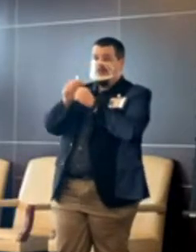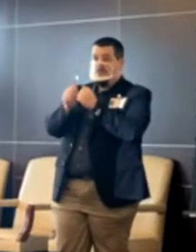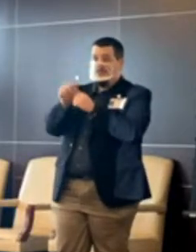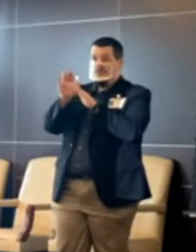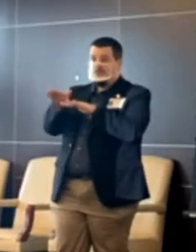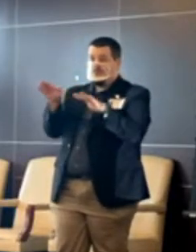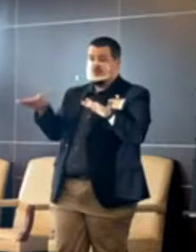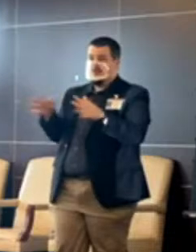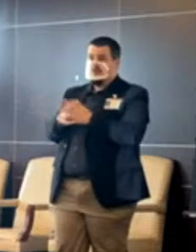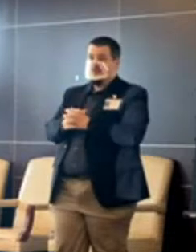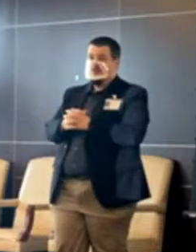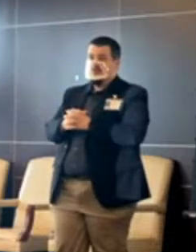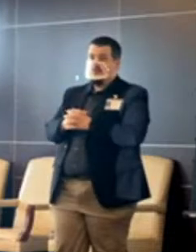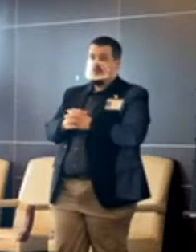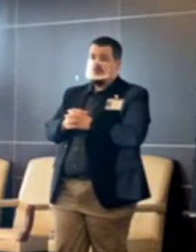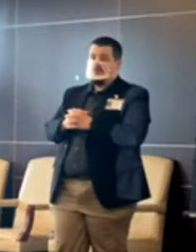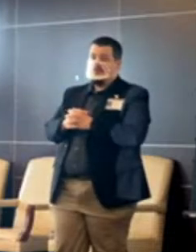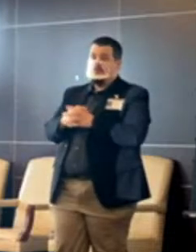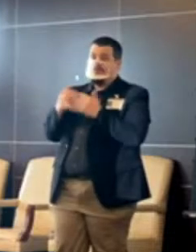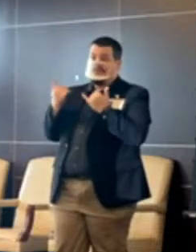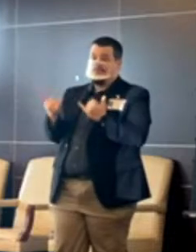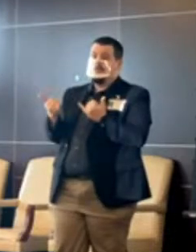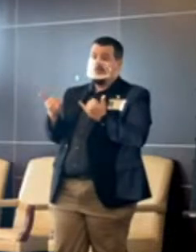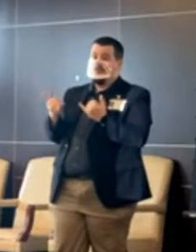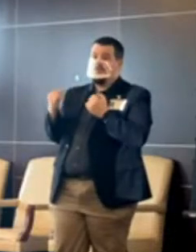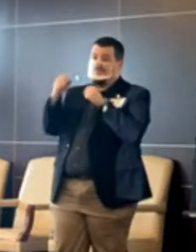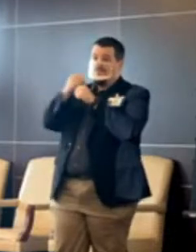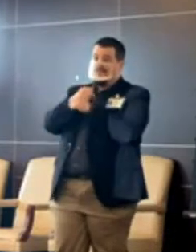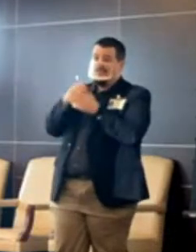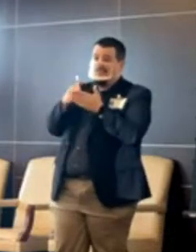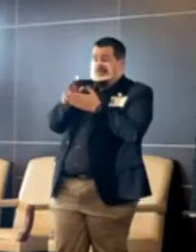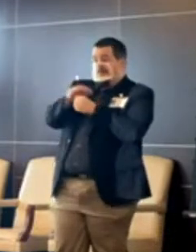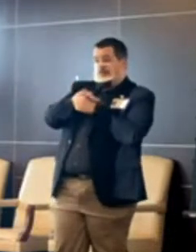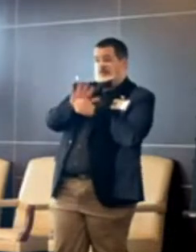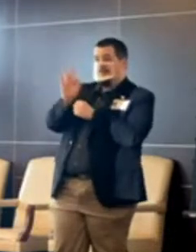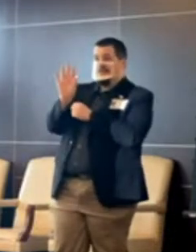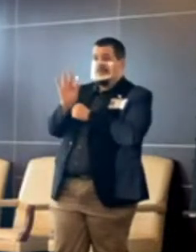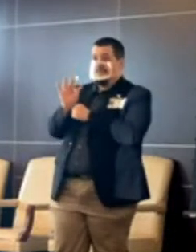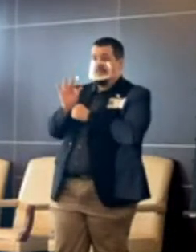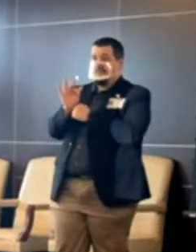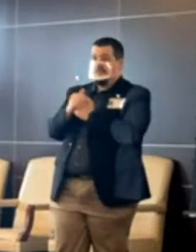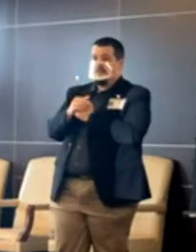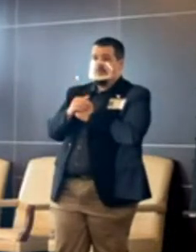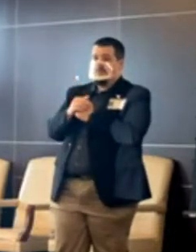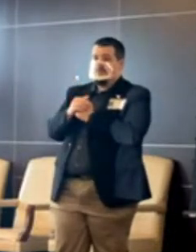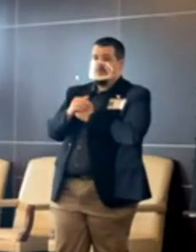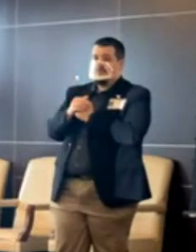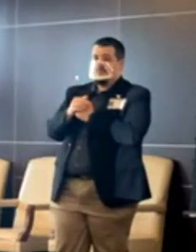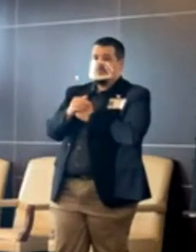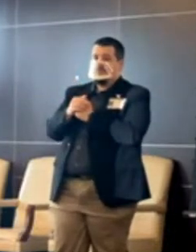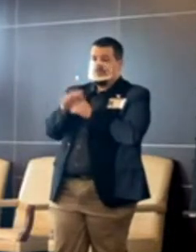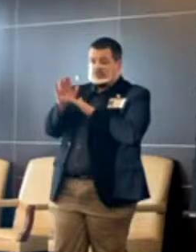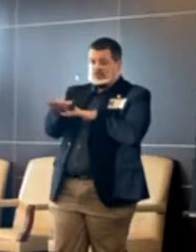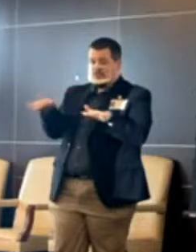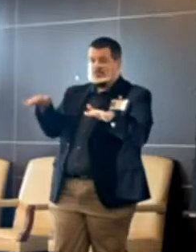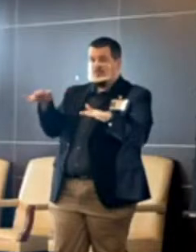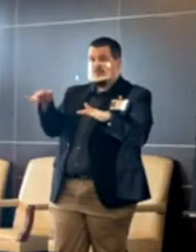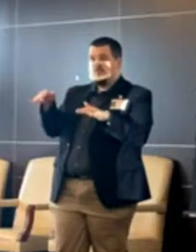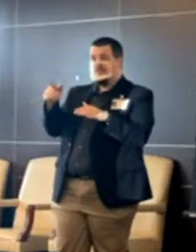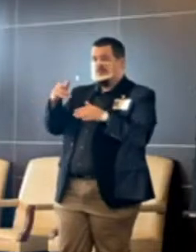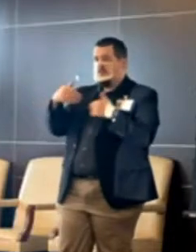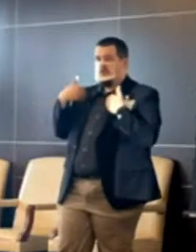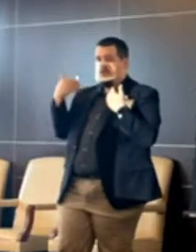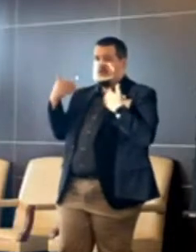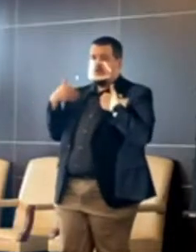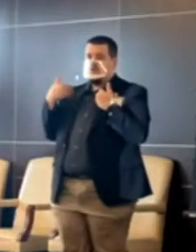their children. And now, unfortunately, they're fighting against COVID-19. The children in our clinic are very